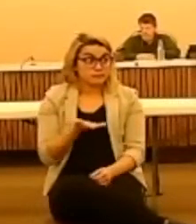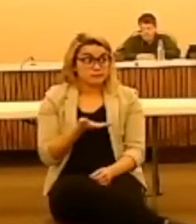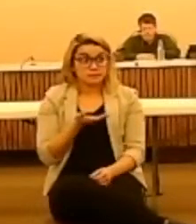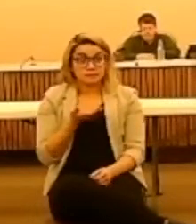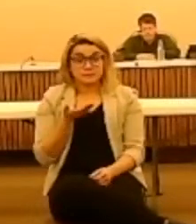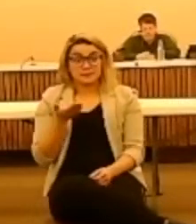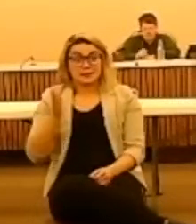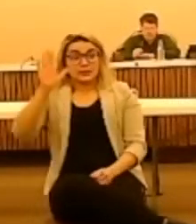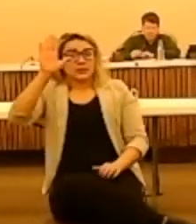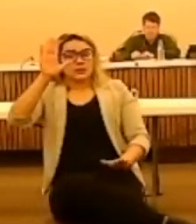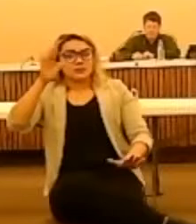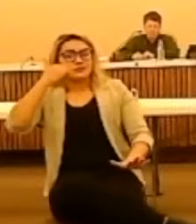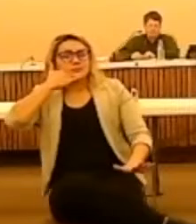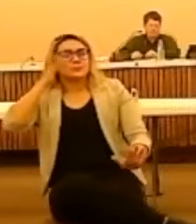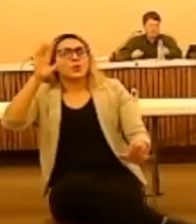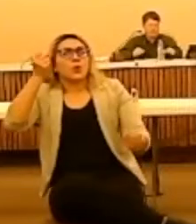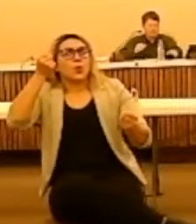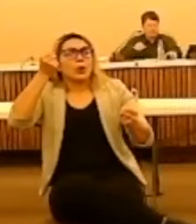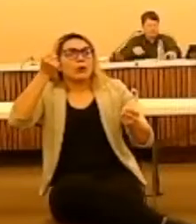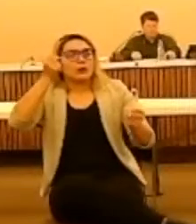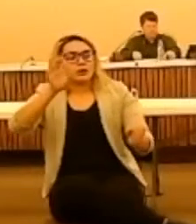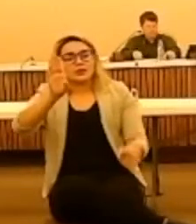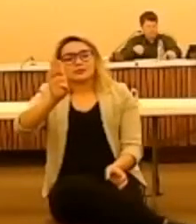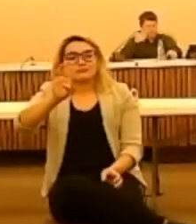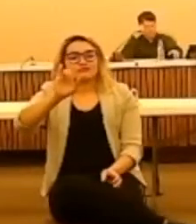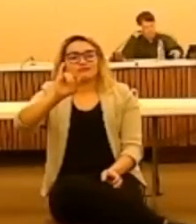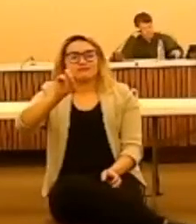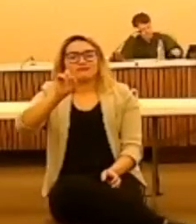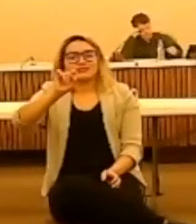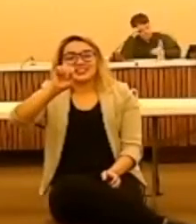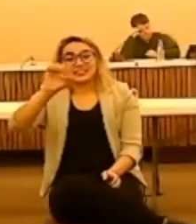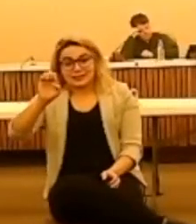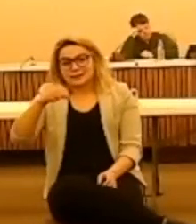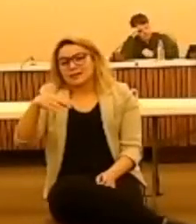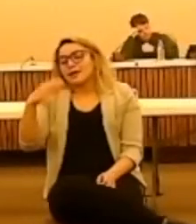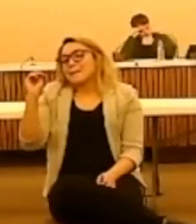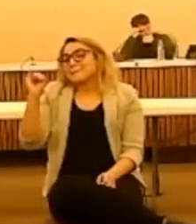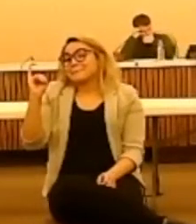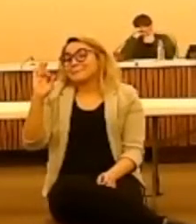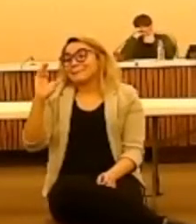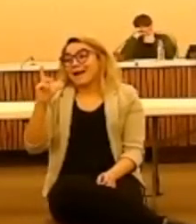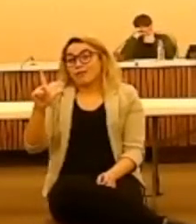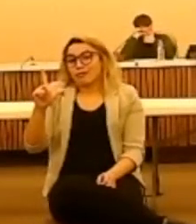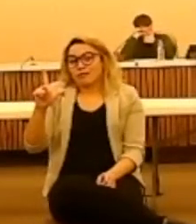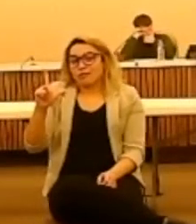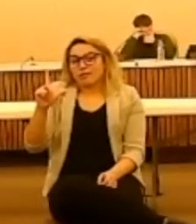Hold on. I have Bridget and Michael have their hand raised.